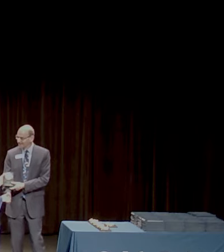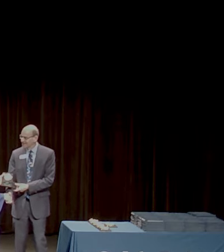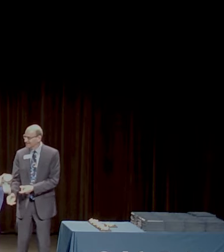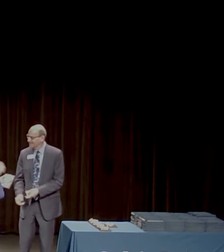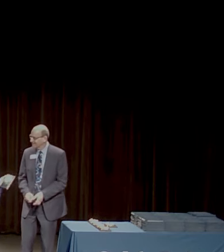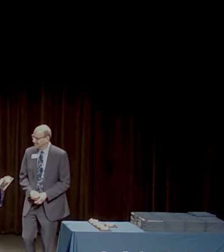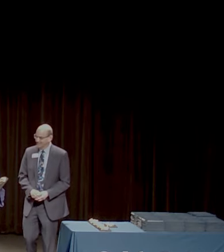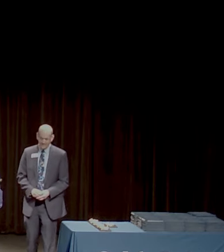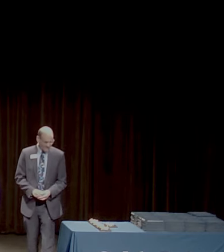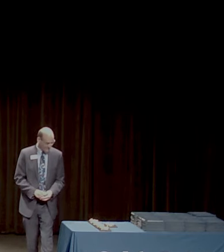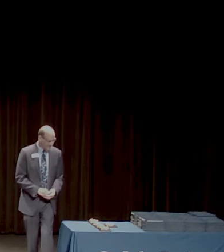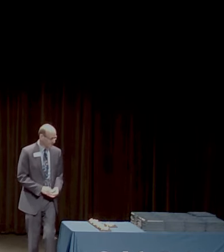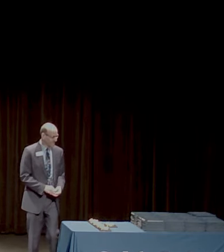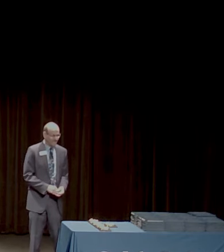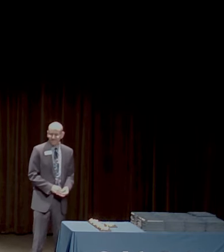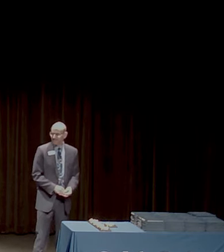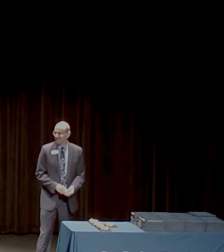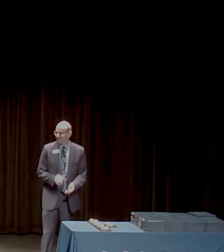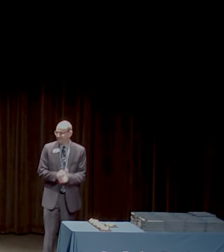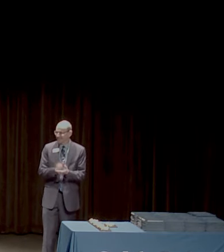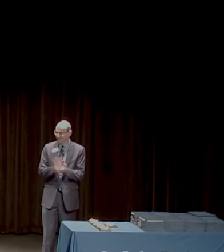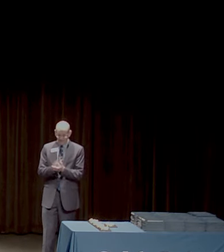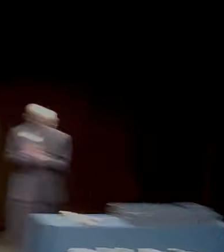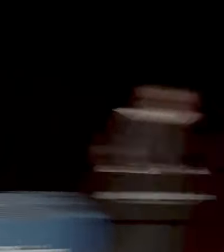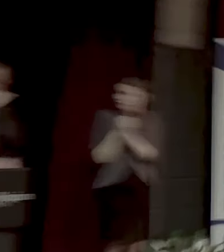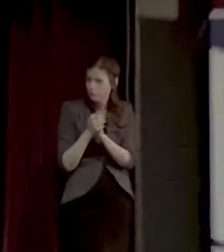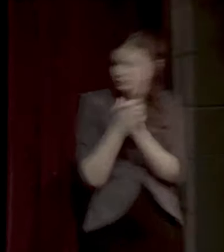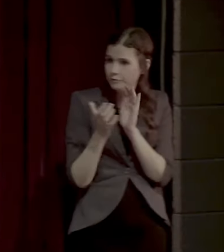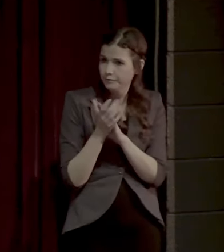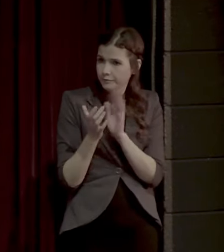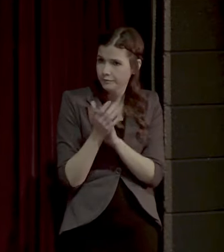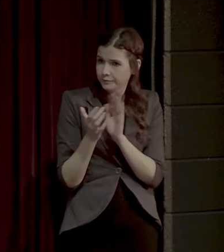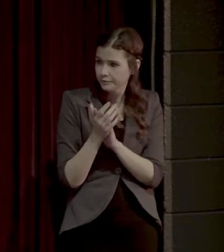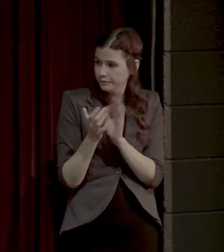office. Congratulations, Kendall.